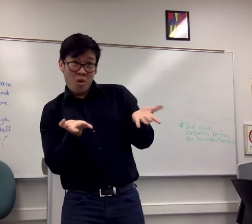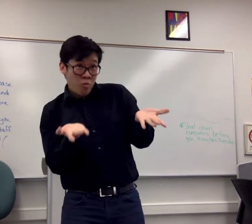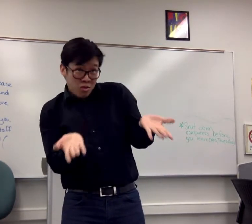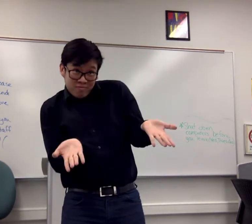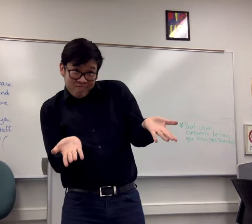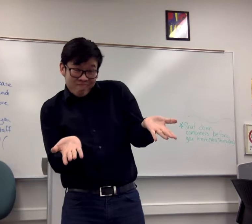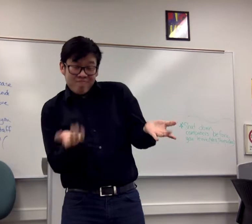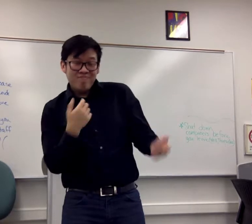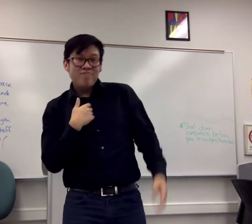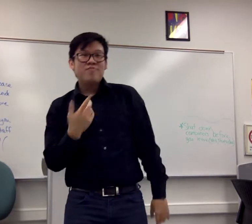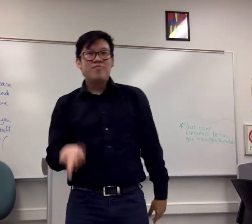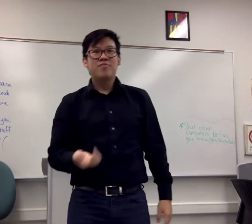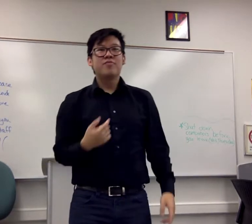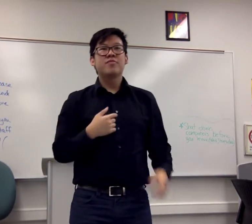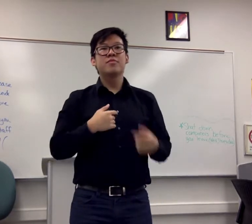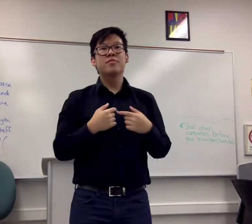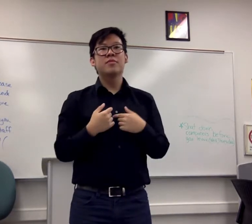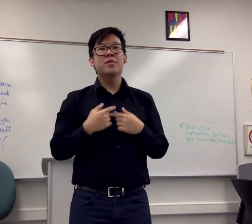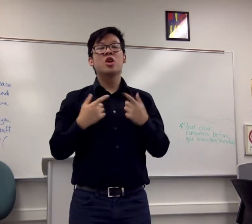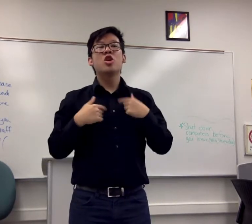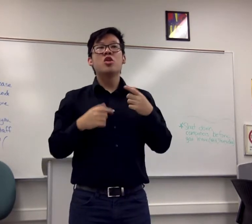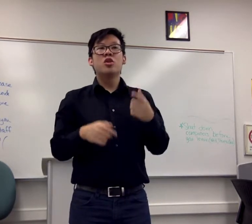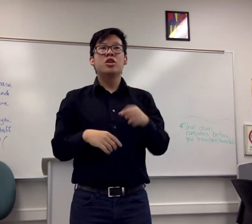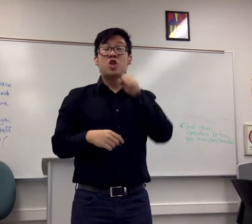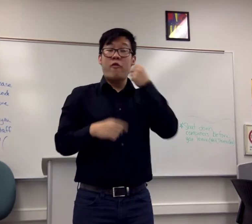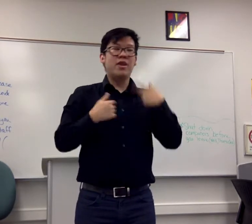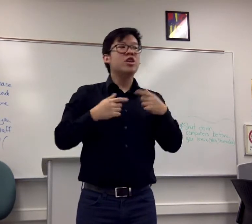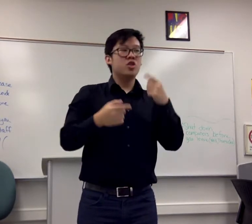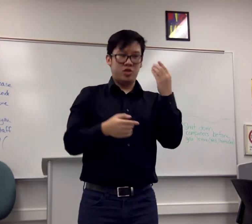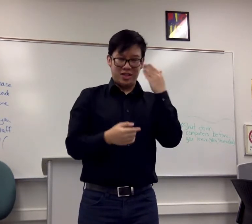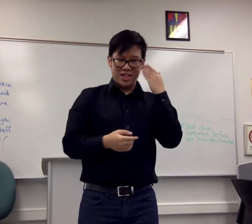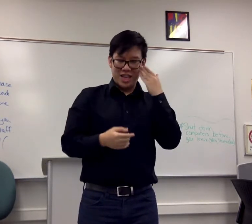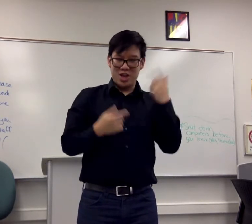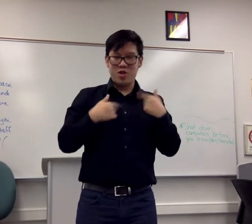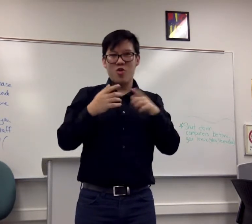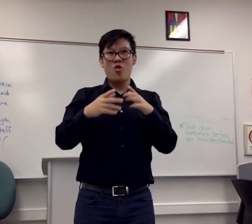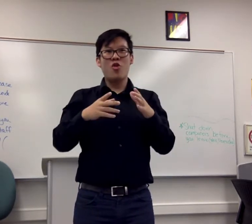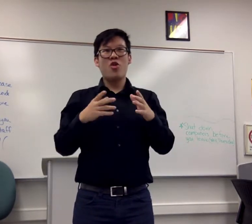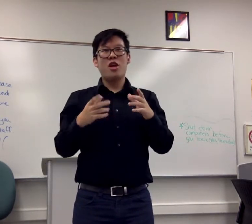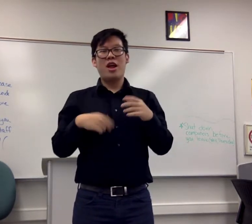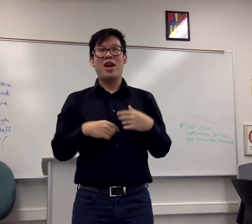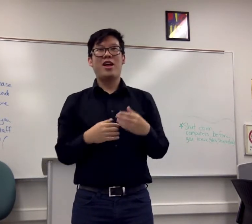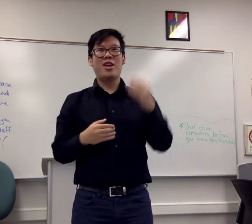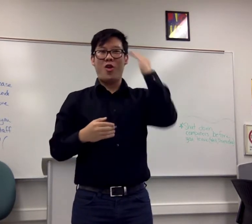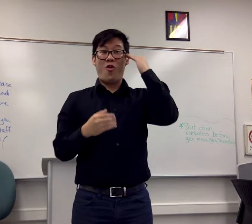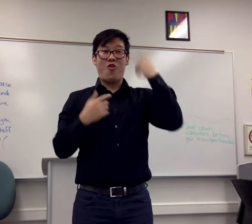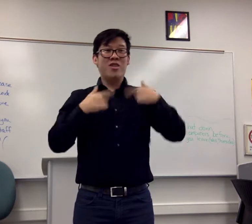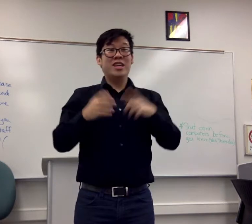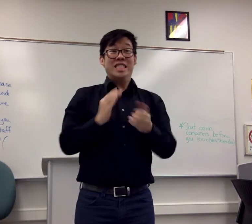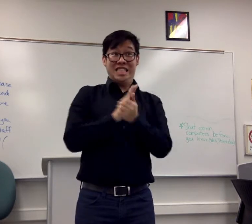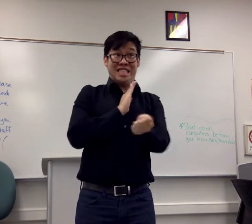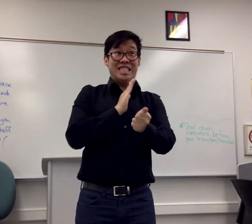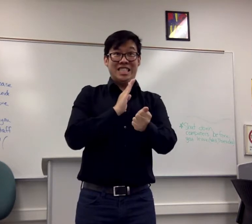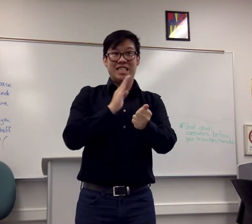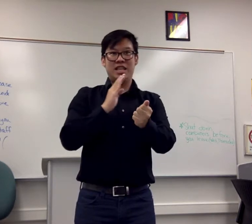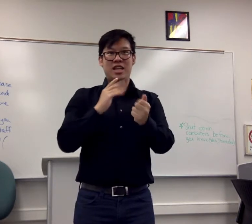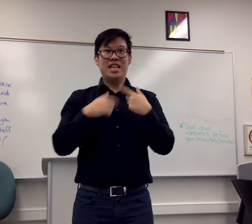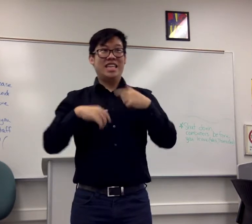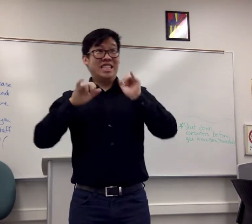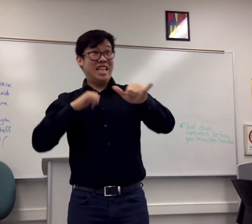Like, again, you should know yourself. It depends how eloquently you come across. I mean, no, just like that. I'm turning